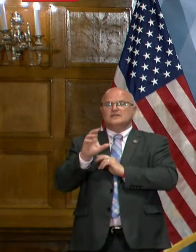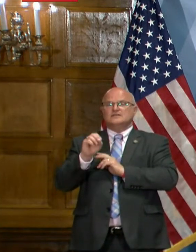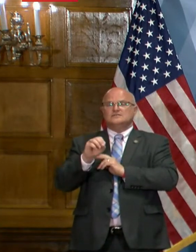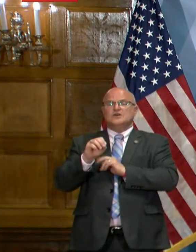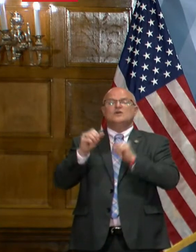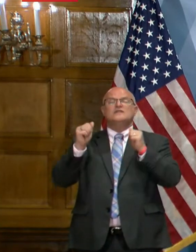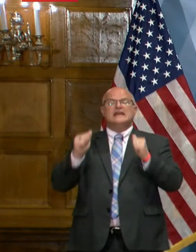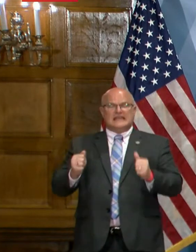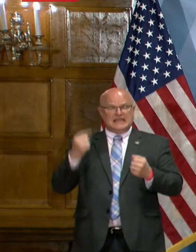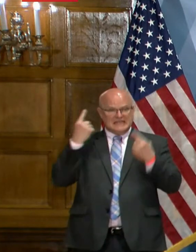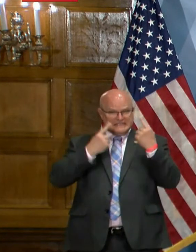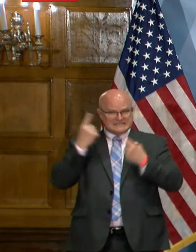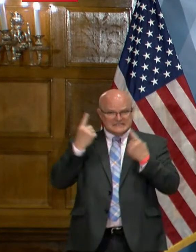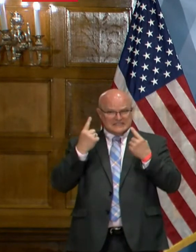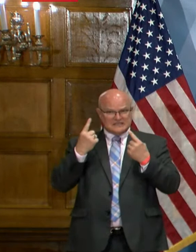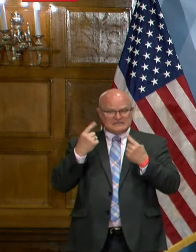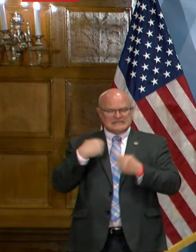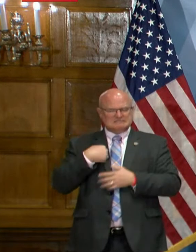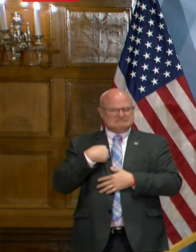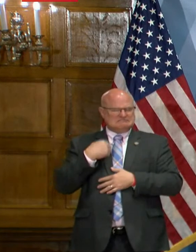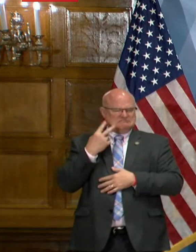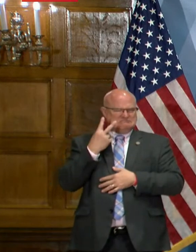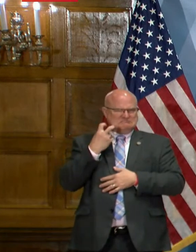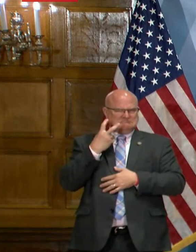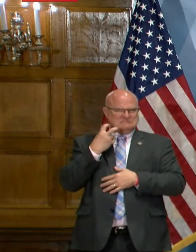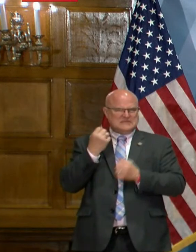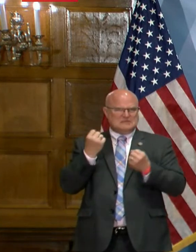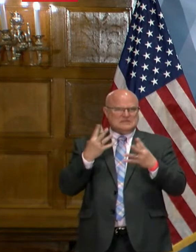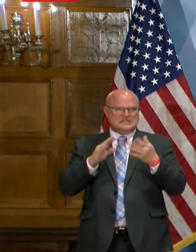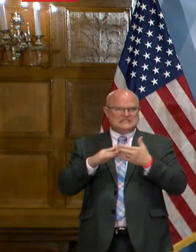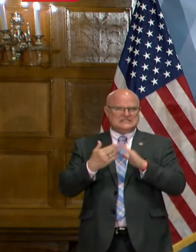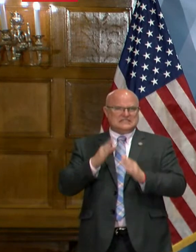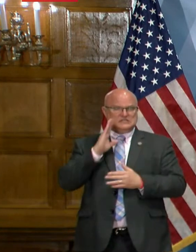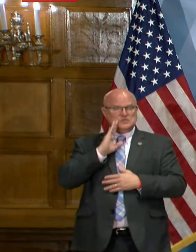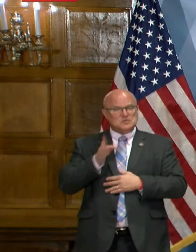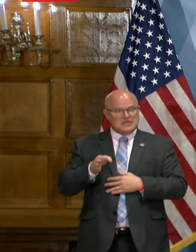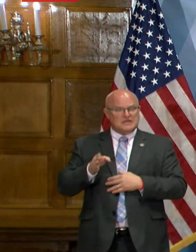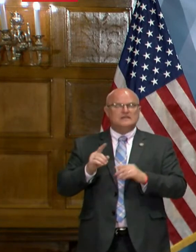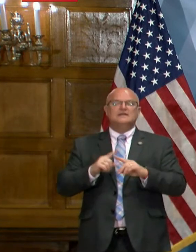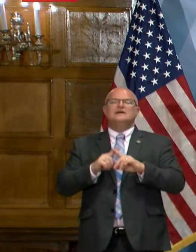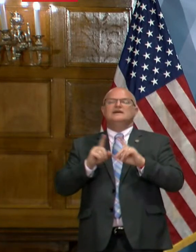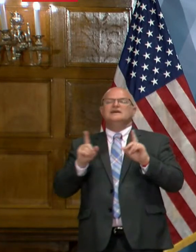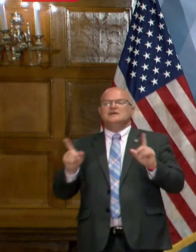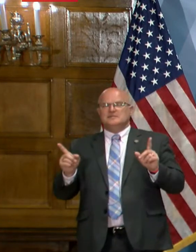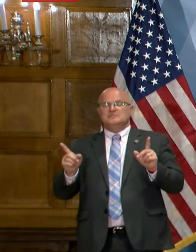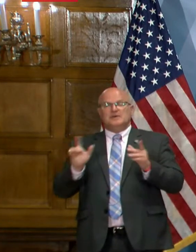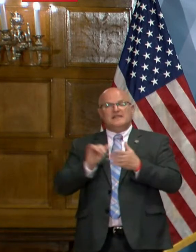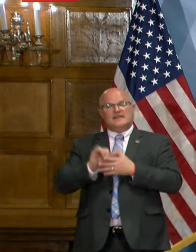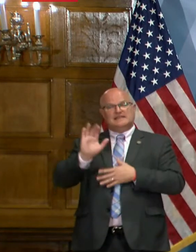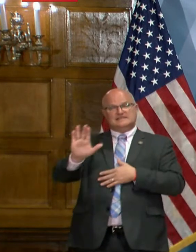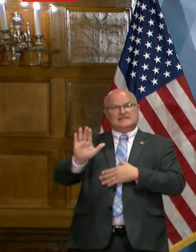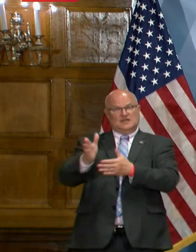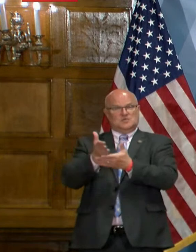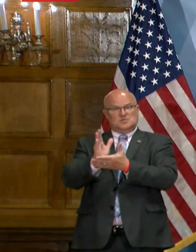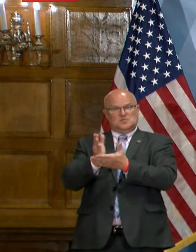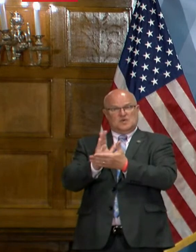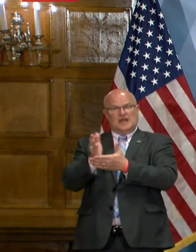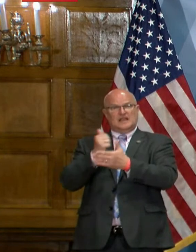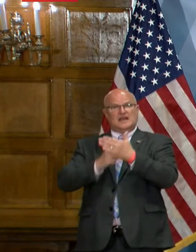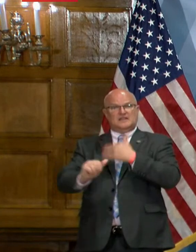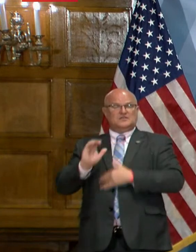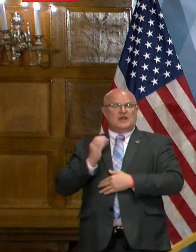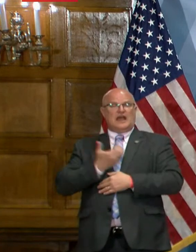they can consider it. I would be doubtful that very many cities will, but that is their right under